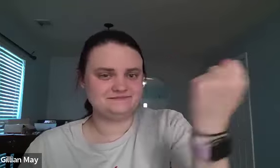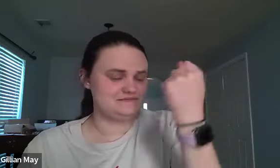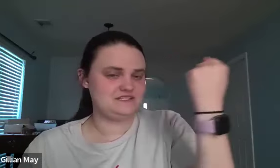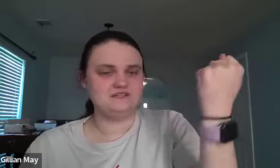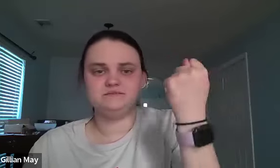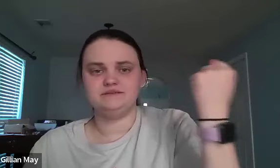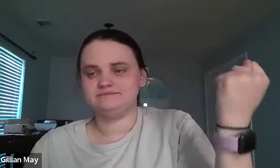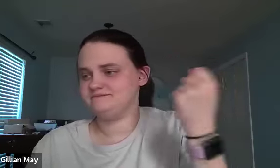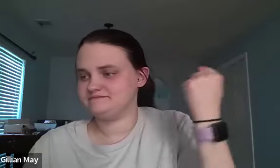Excuse me.